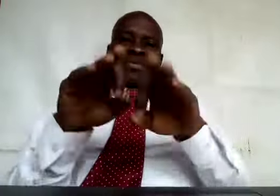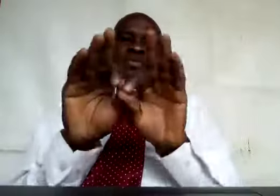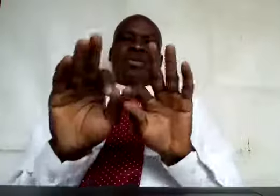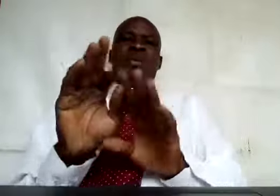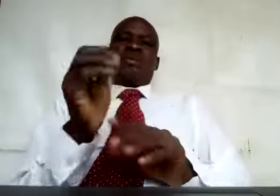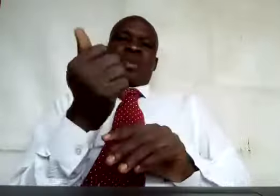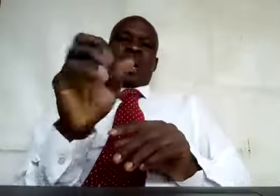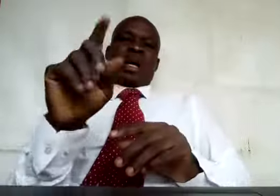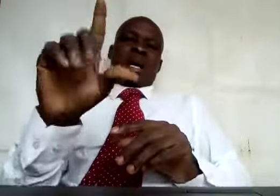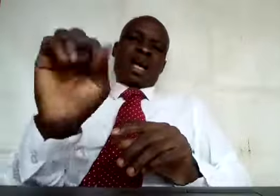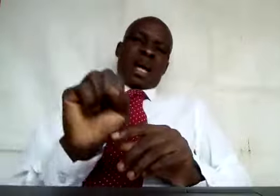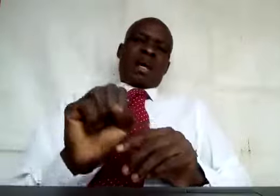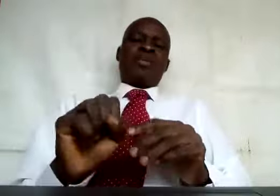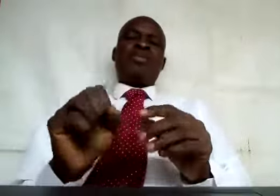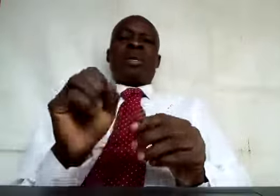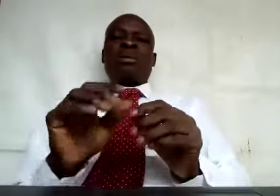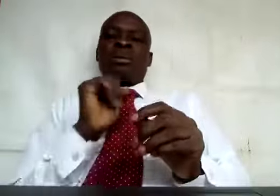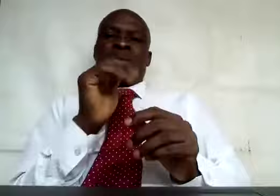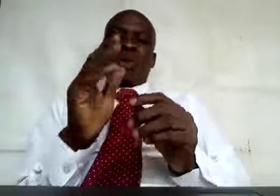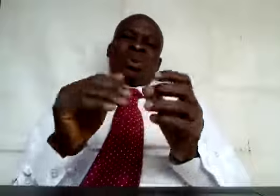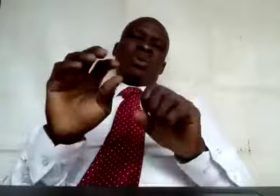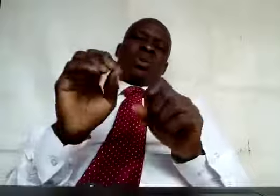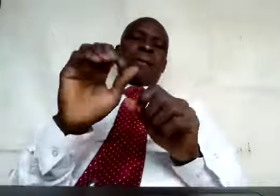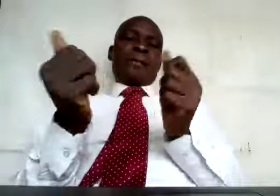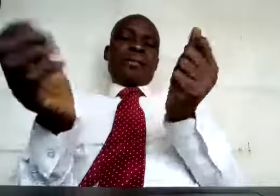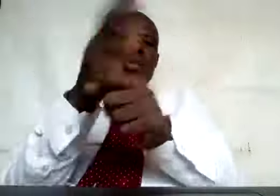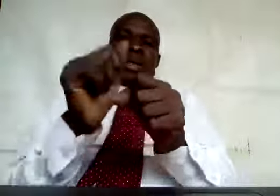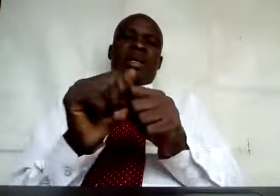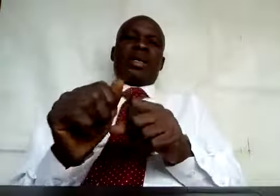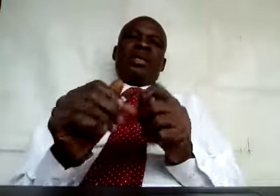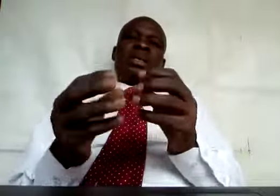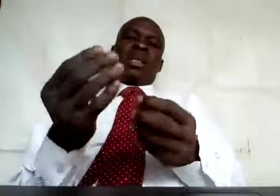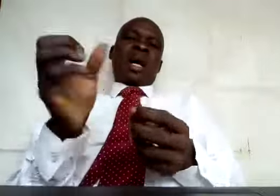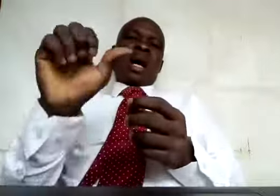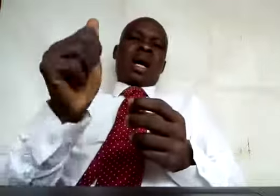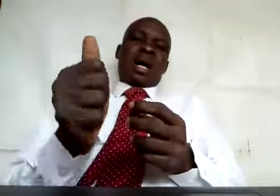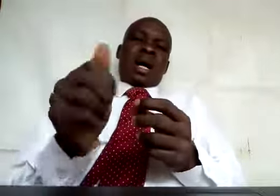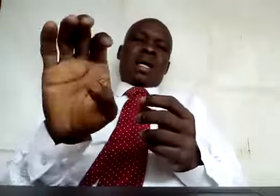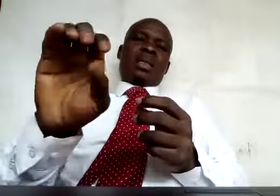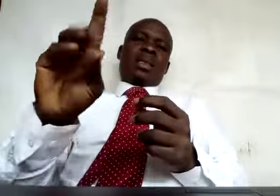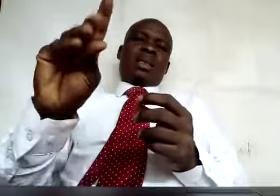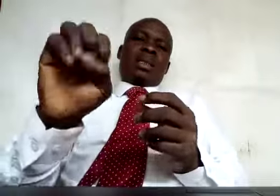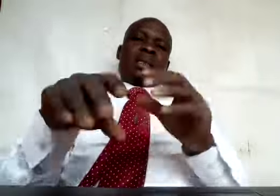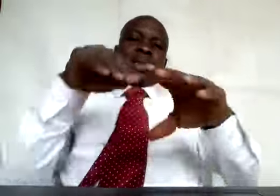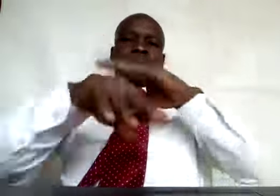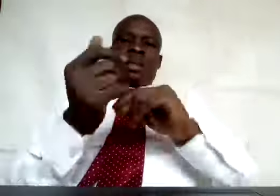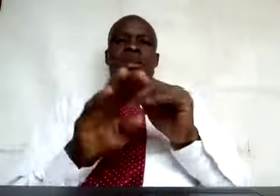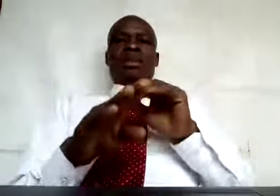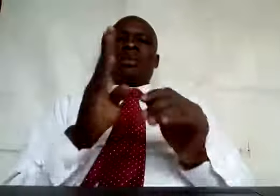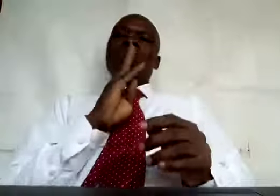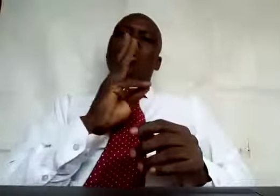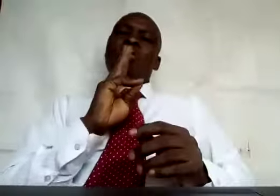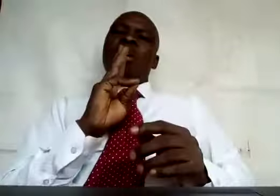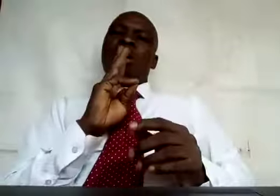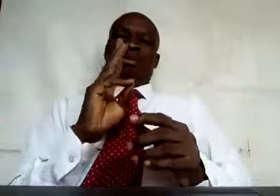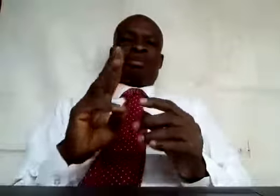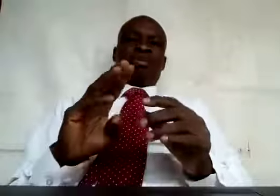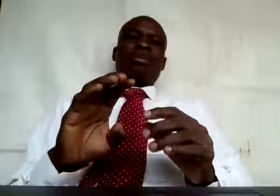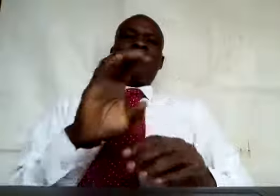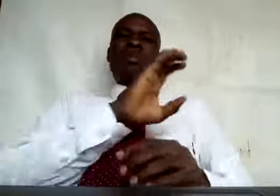Non-metal oxides will form acids if they dissolve in water. Chemical properties.